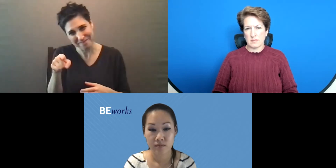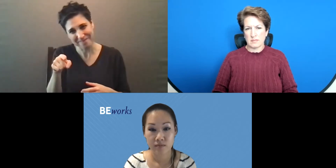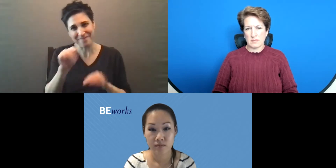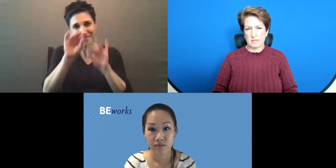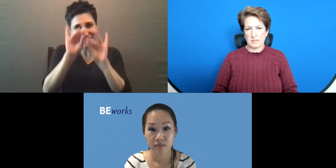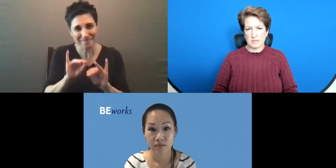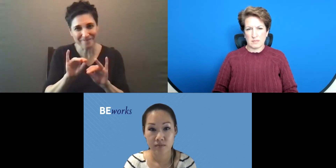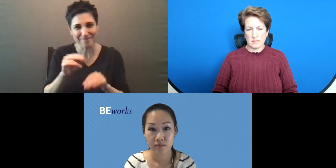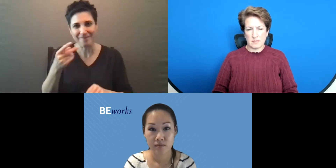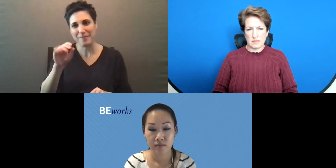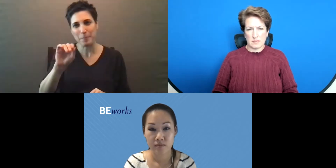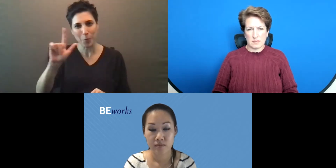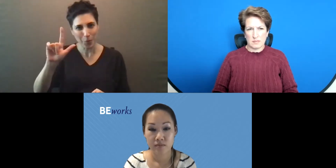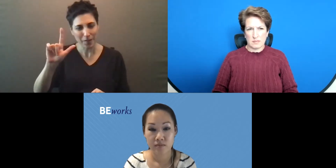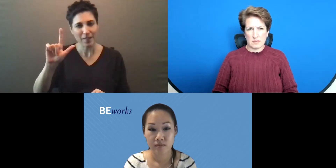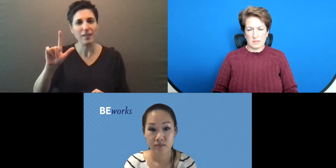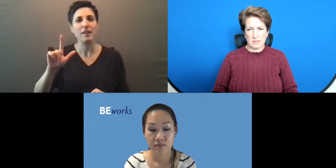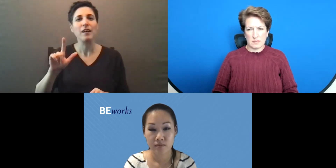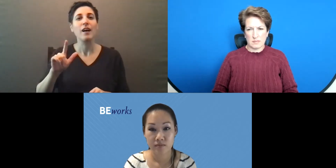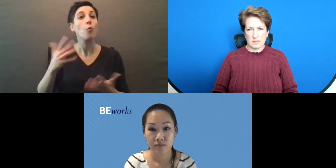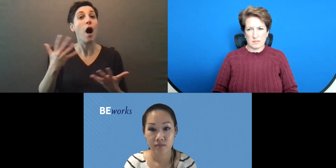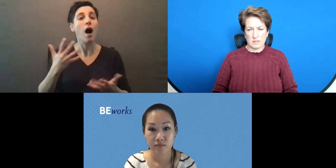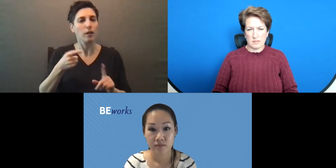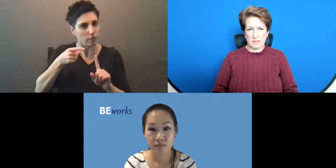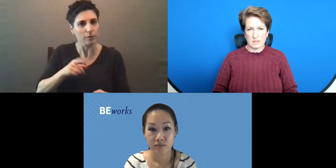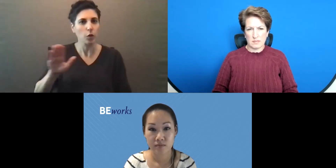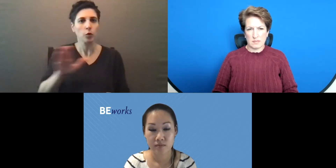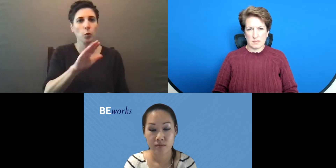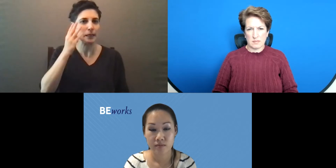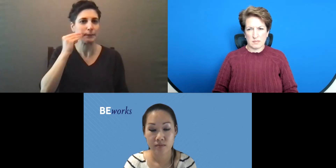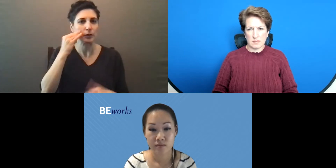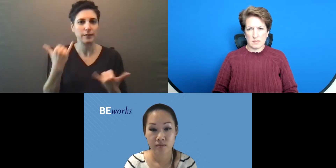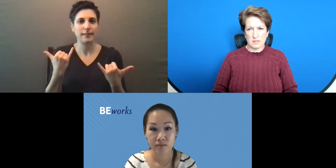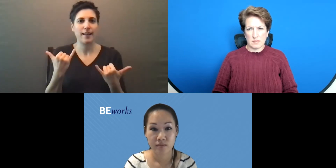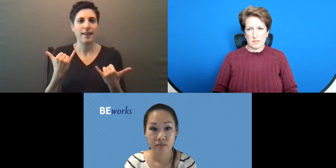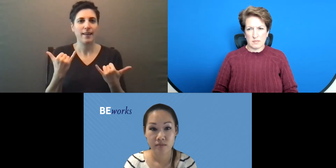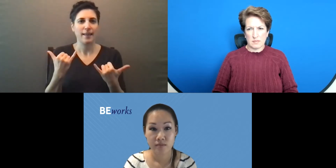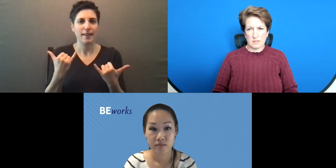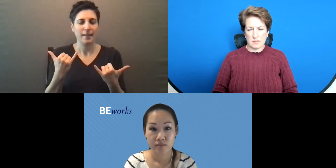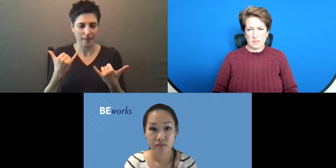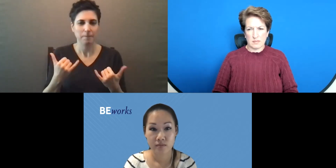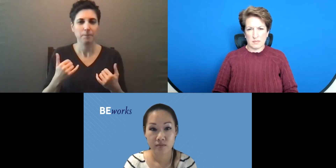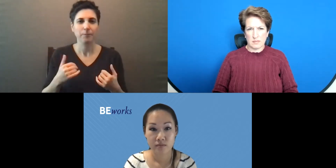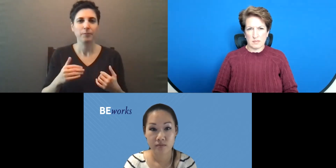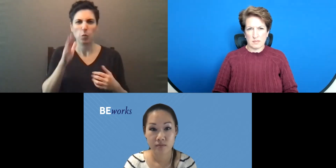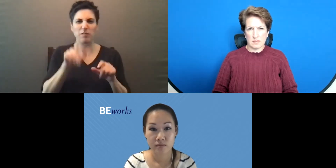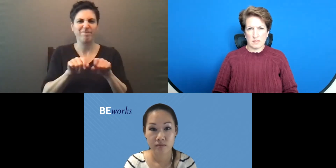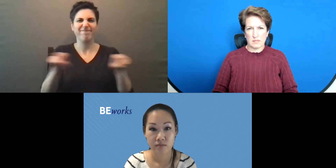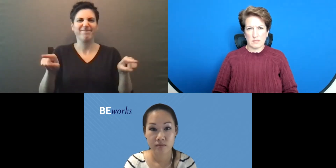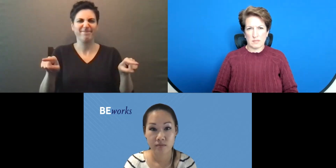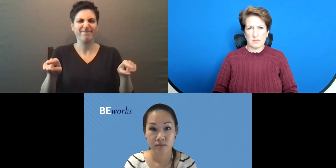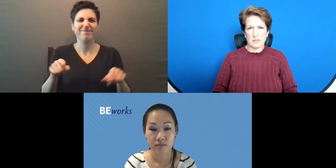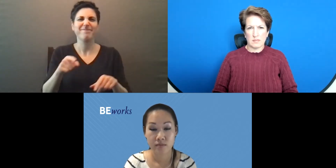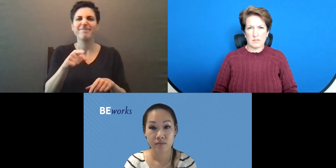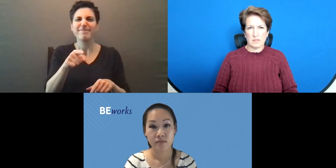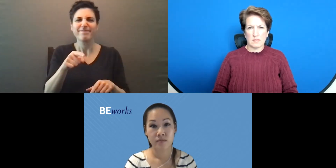know about your experience. So sorry, I'm just trying to look for it. Here it is. It will just take about a minute. There's